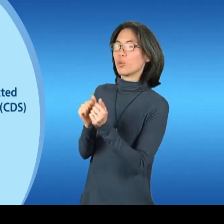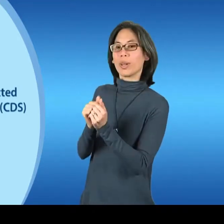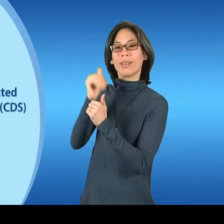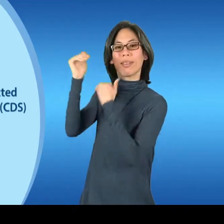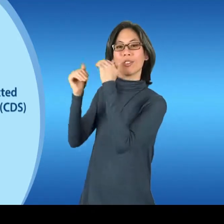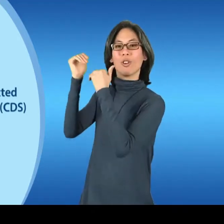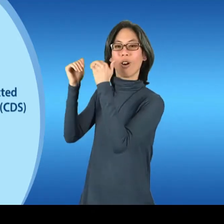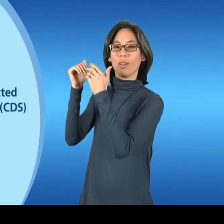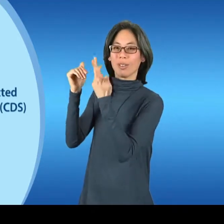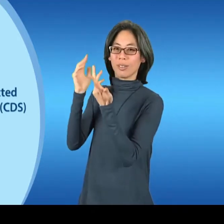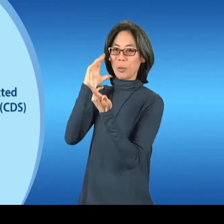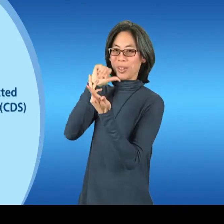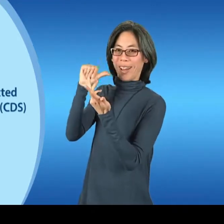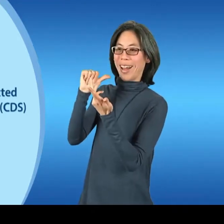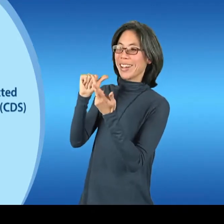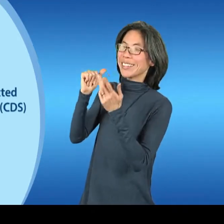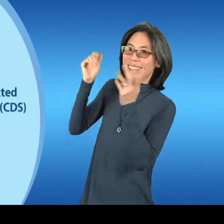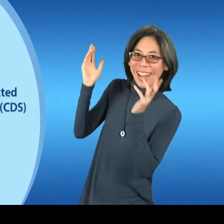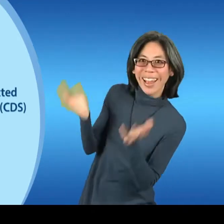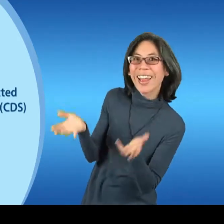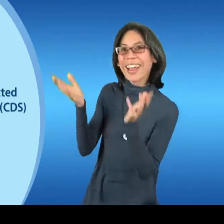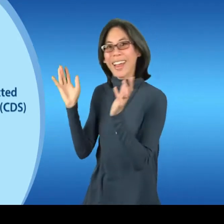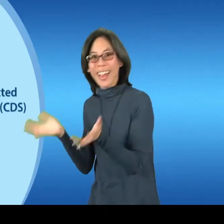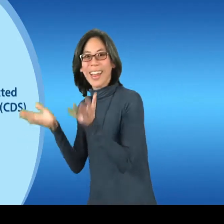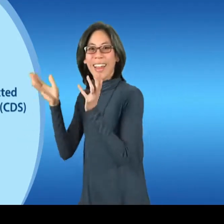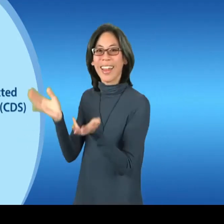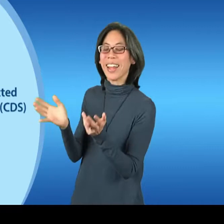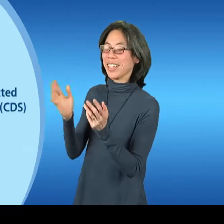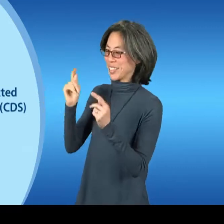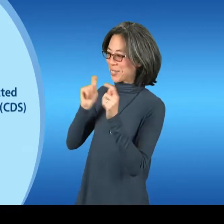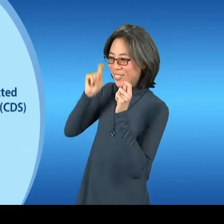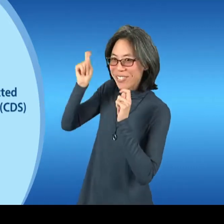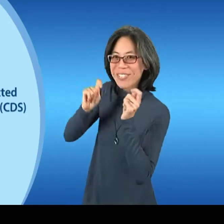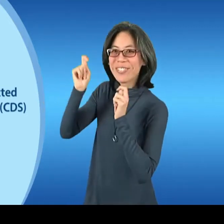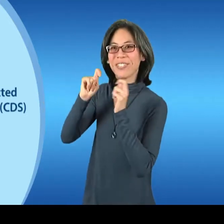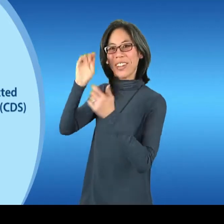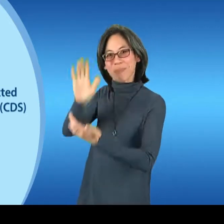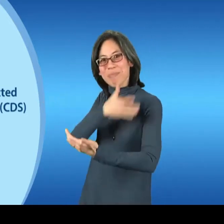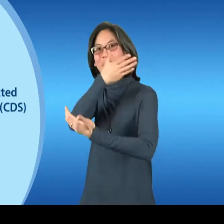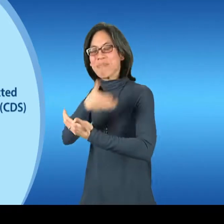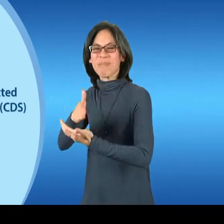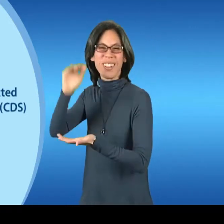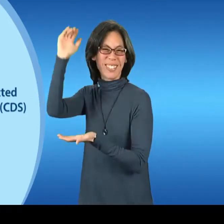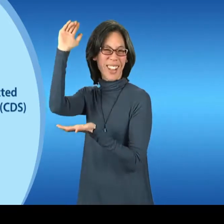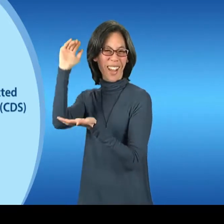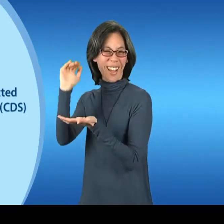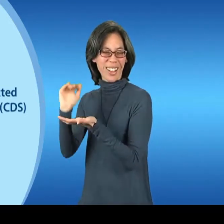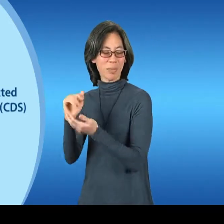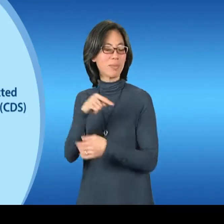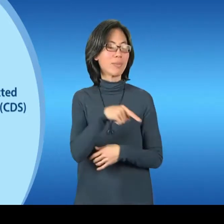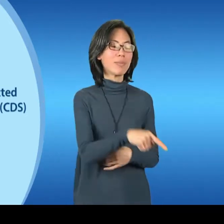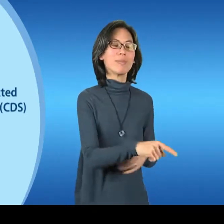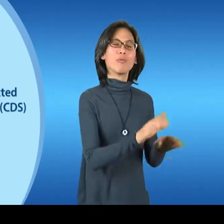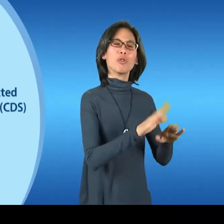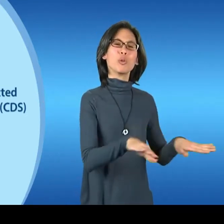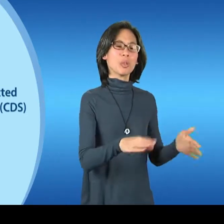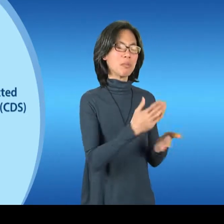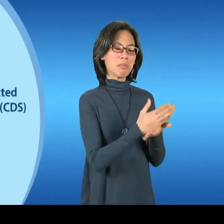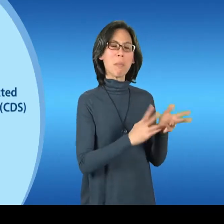adult. We probably wouldn't have that same type of signing or that rhythm with an adult. Of course, this is variable. Some